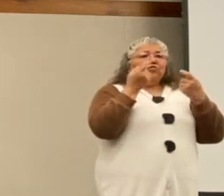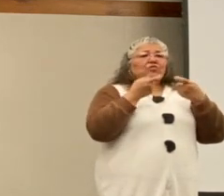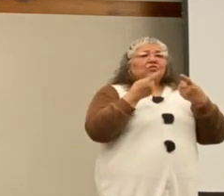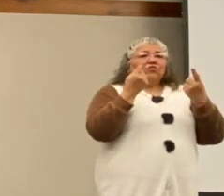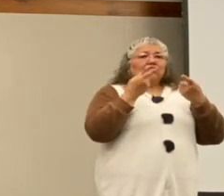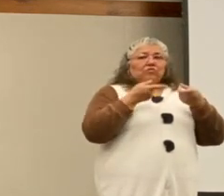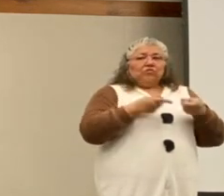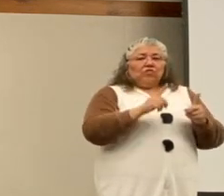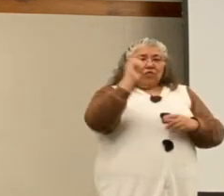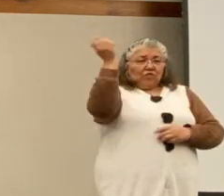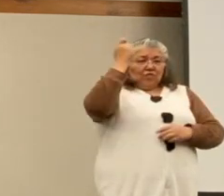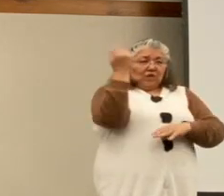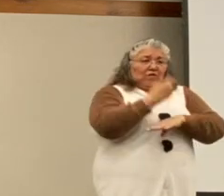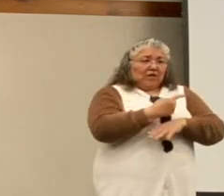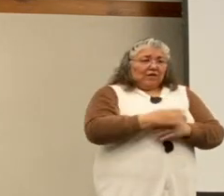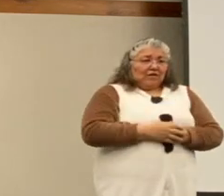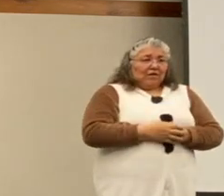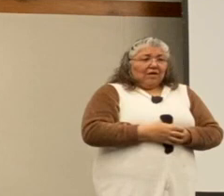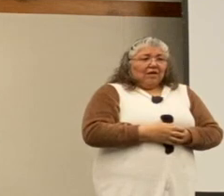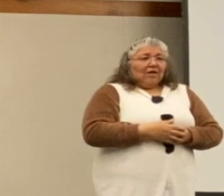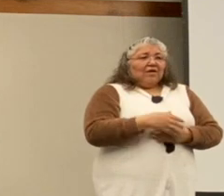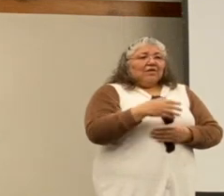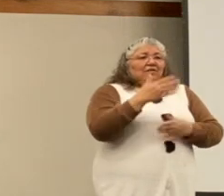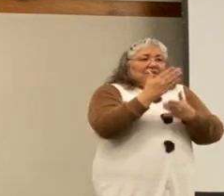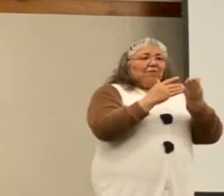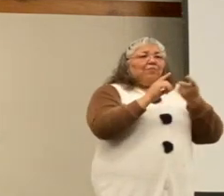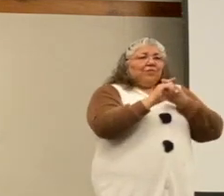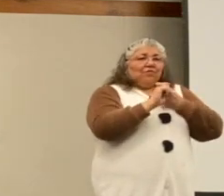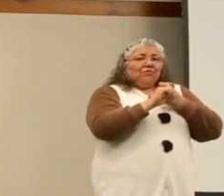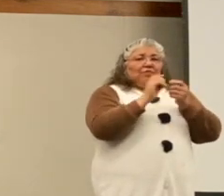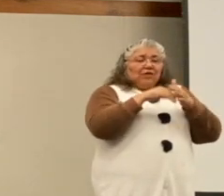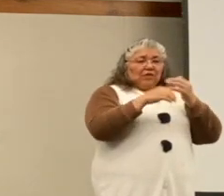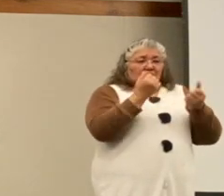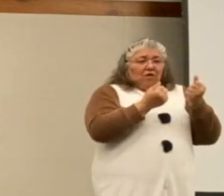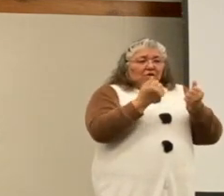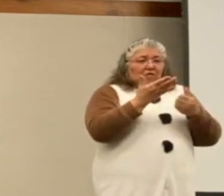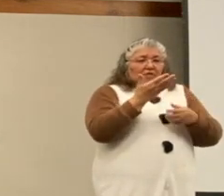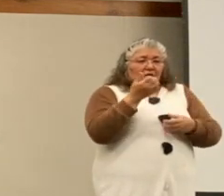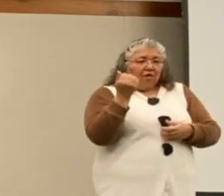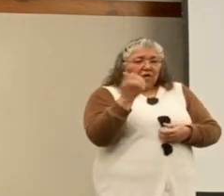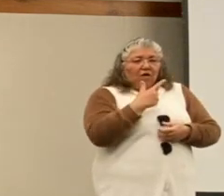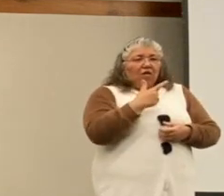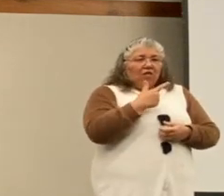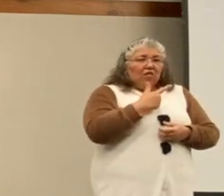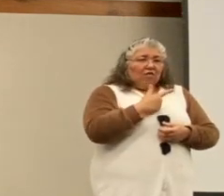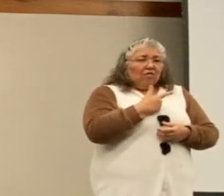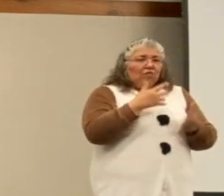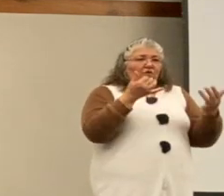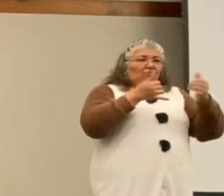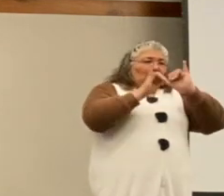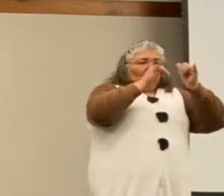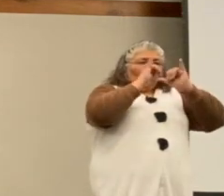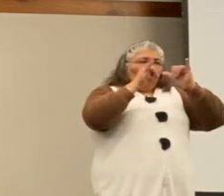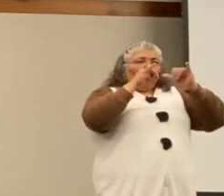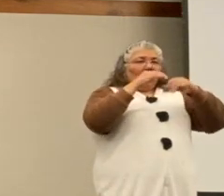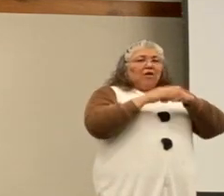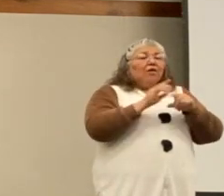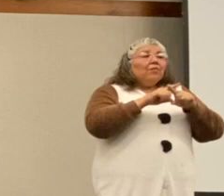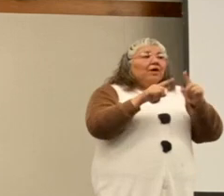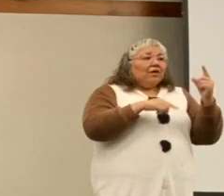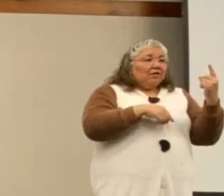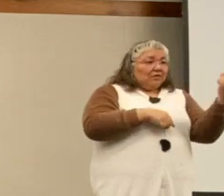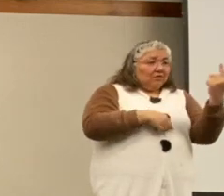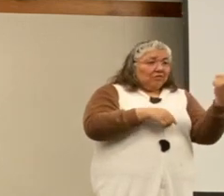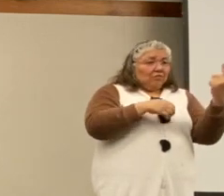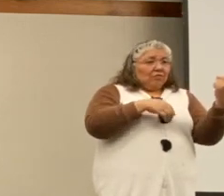Days, and as he was driving, some of the buddies in the car, they were all pretty well liquored up, but he was the sober